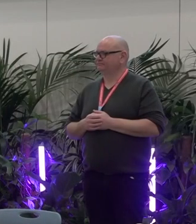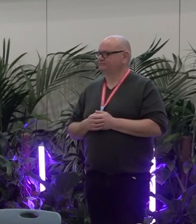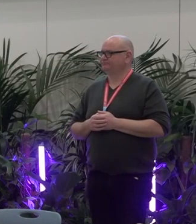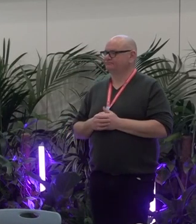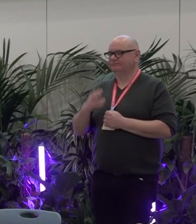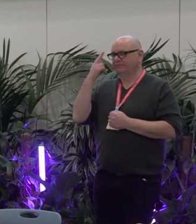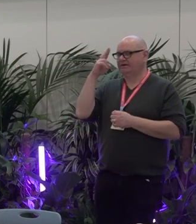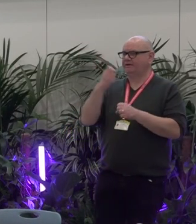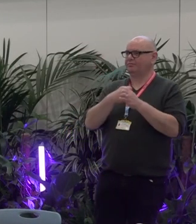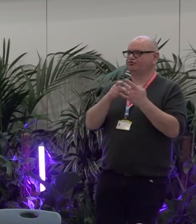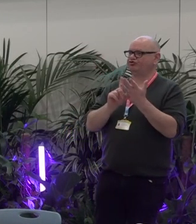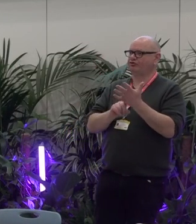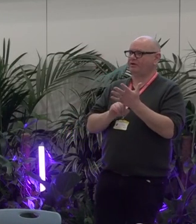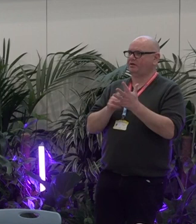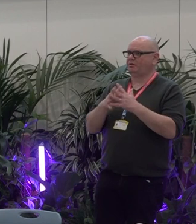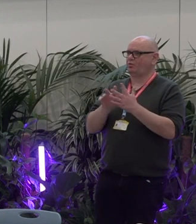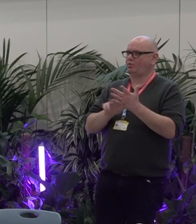My name's Gill Wildman.